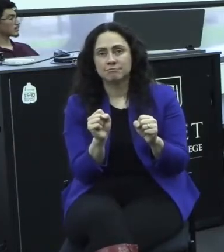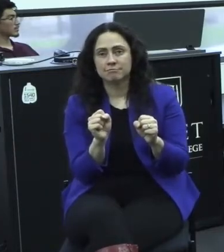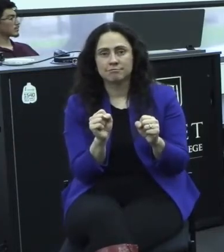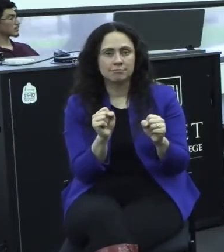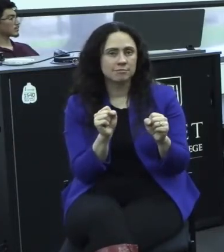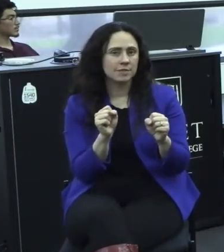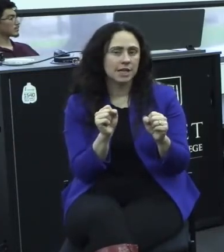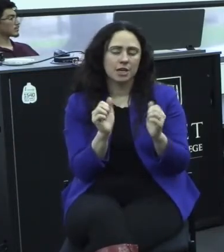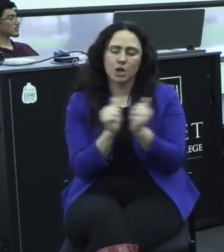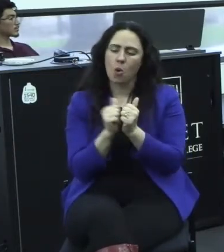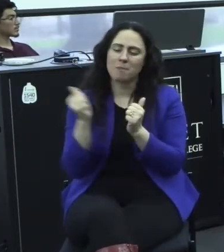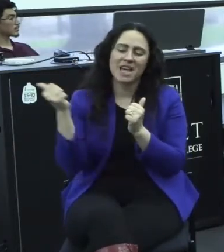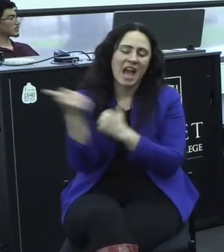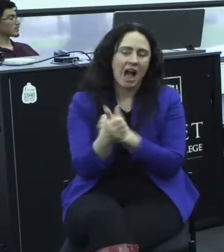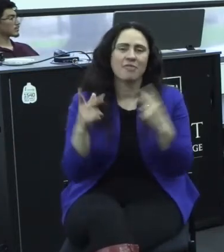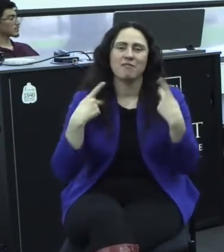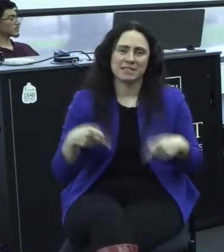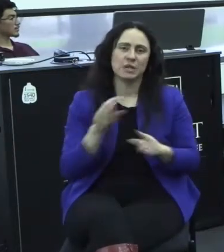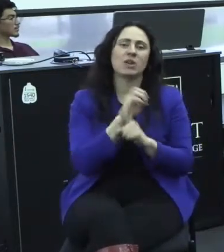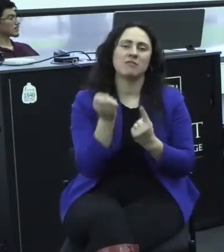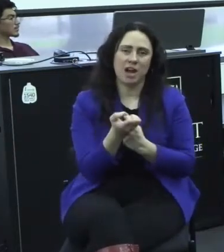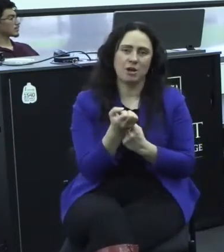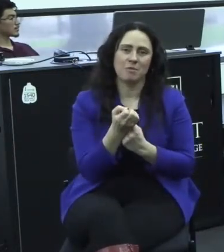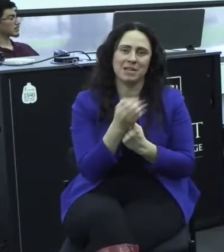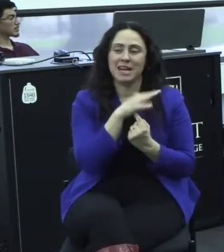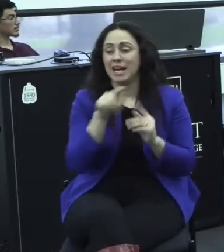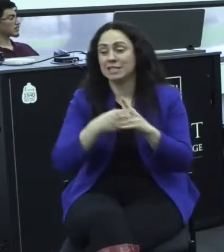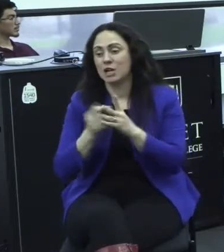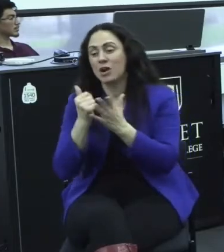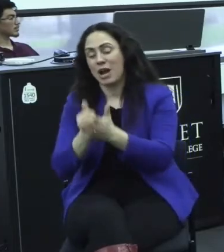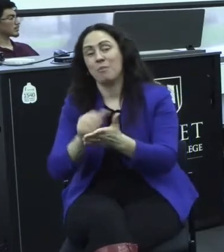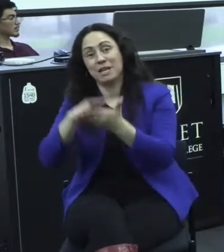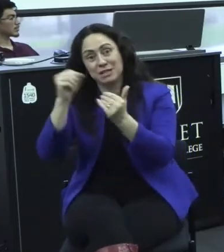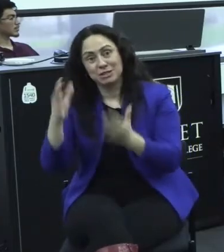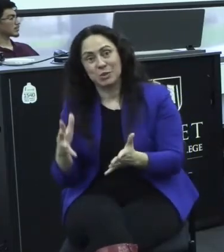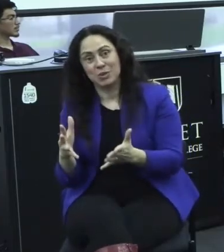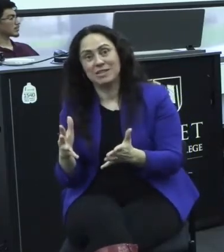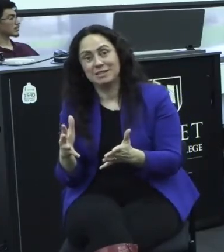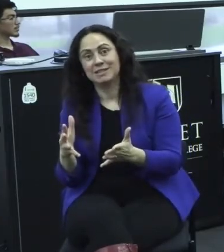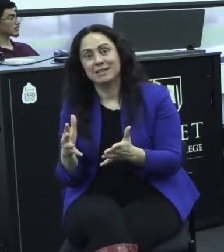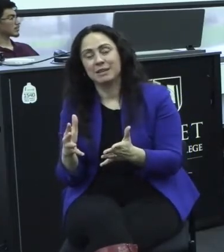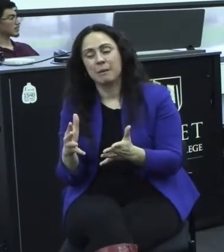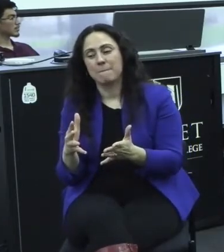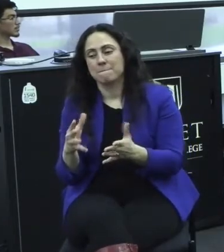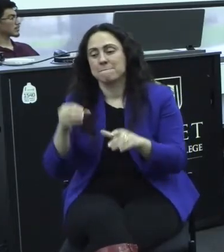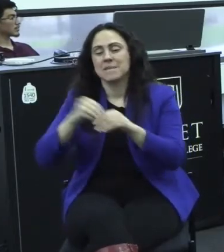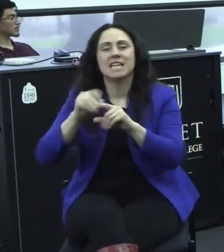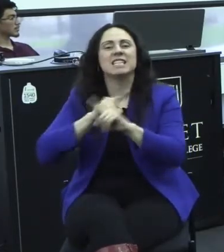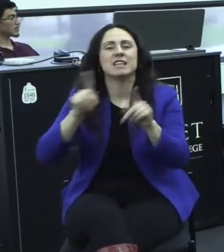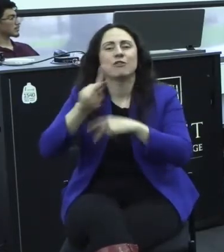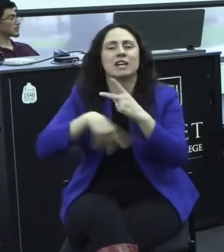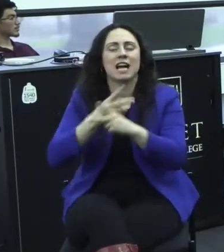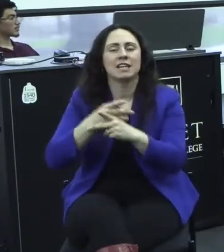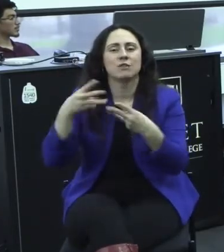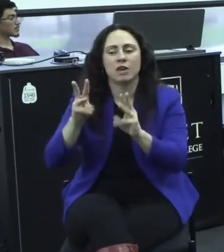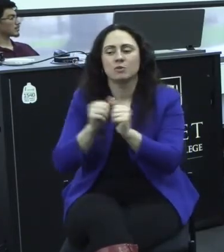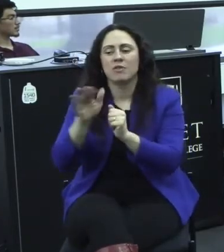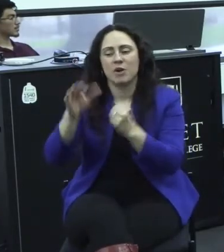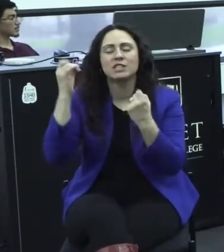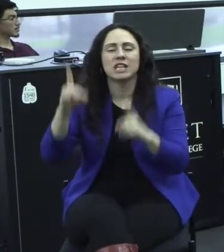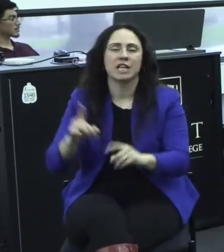move beyond the physical environment and start helping students in different kinds of ways with their